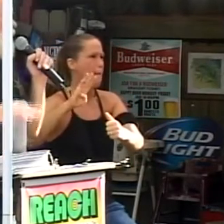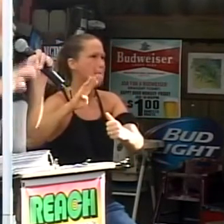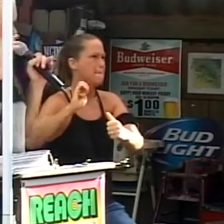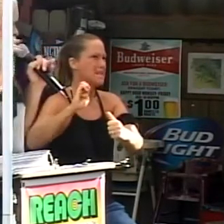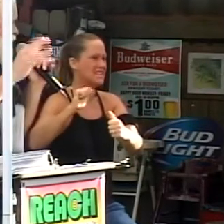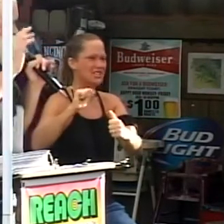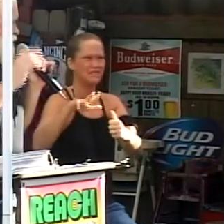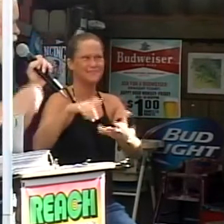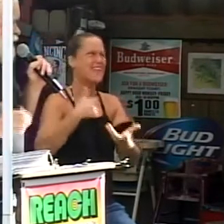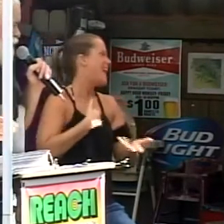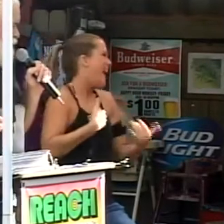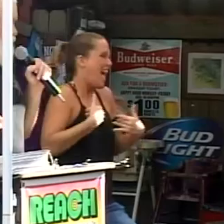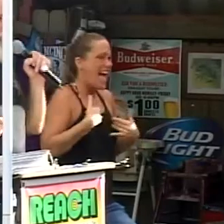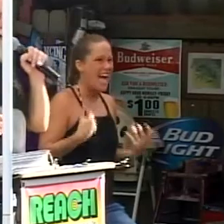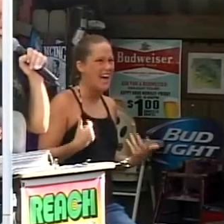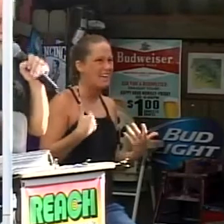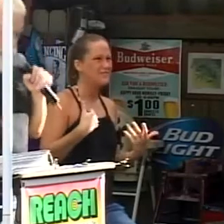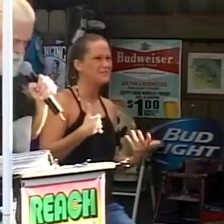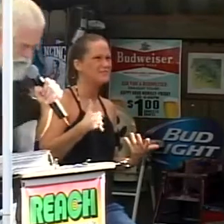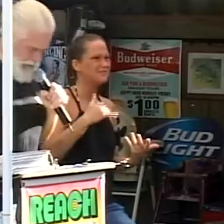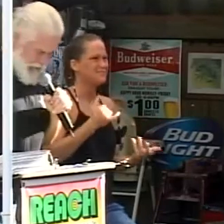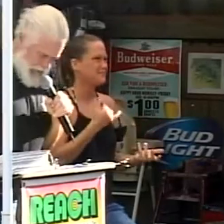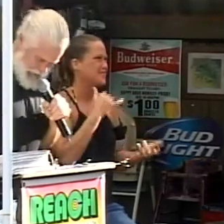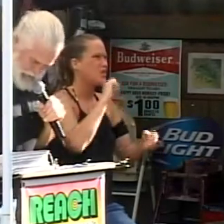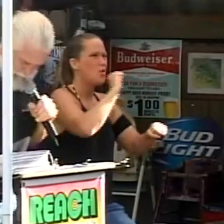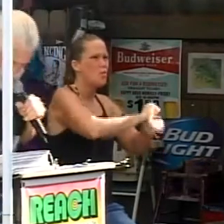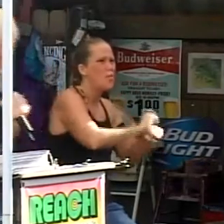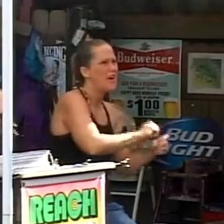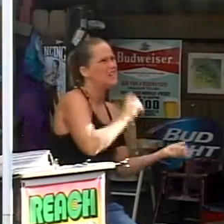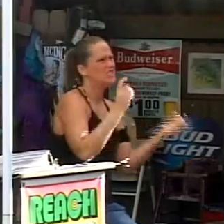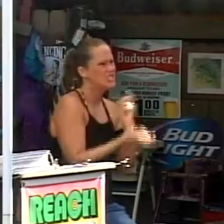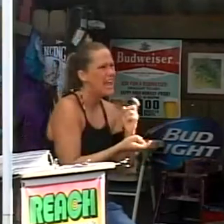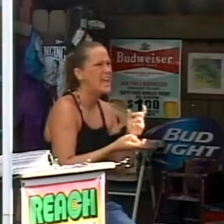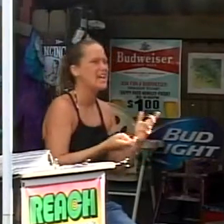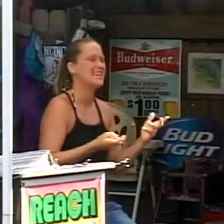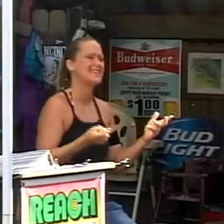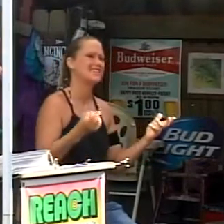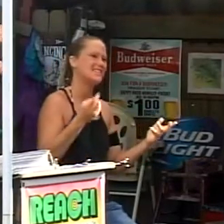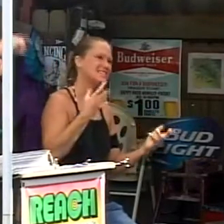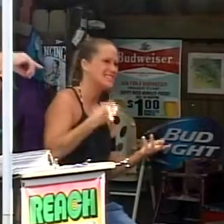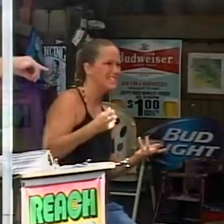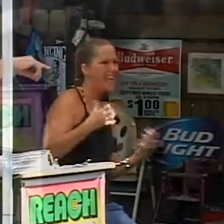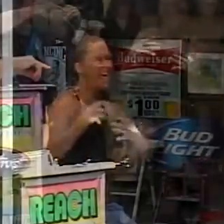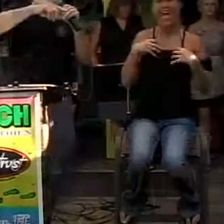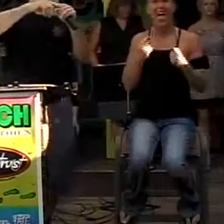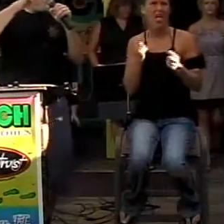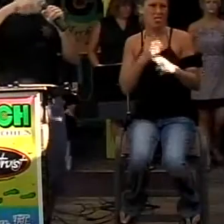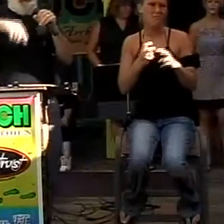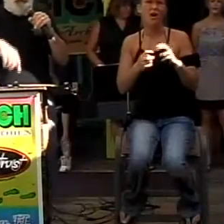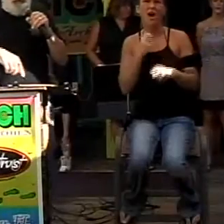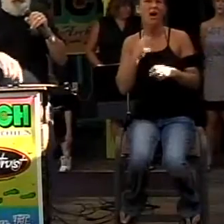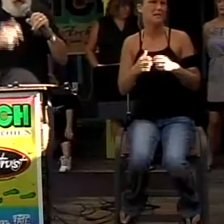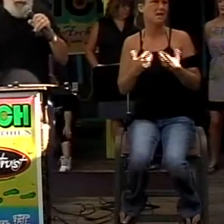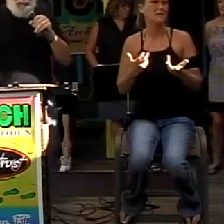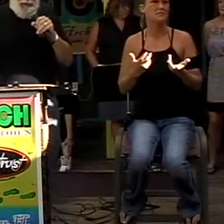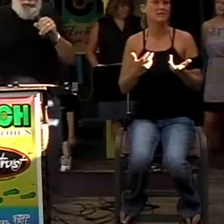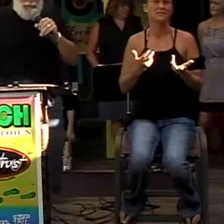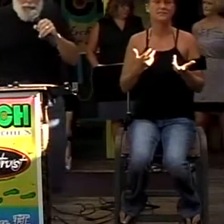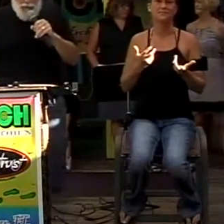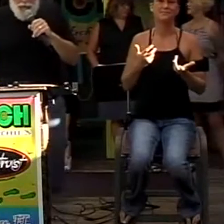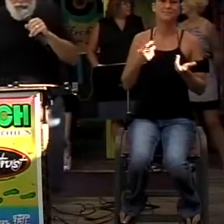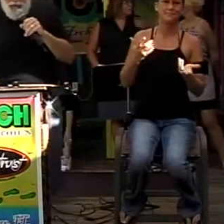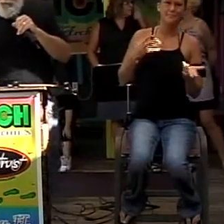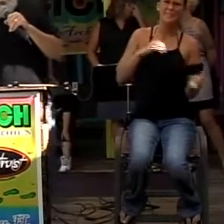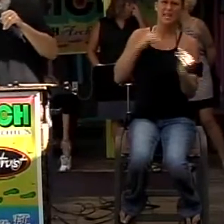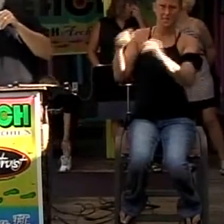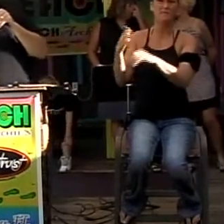and they're going back to Palm Beach, back where their home is. And so if you want to catch up with him on Facebook or drop him an